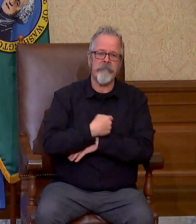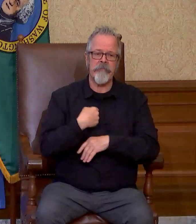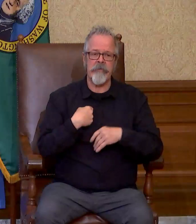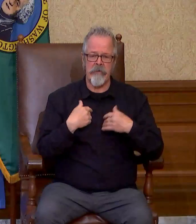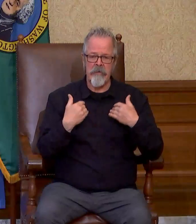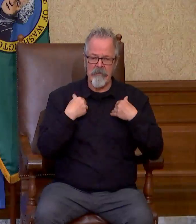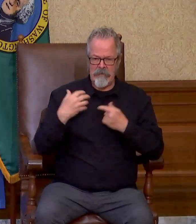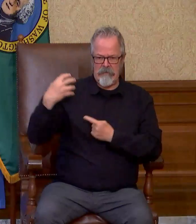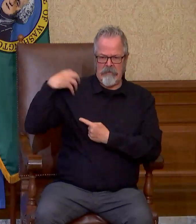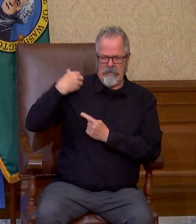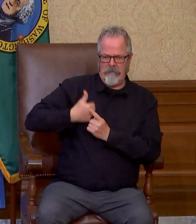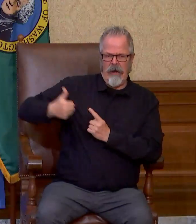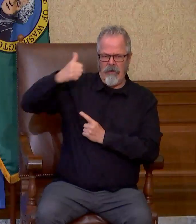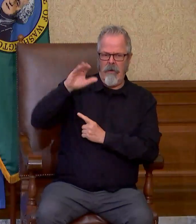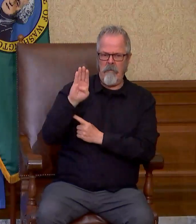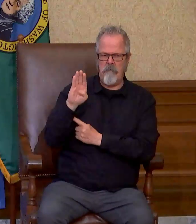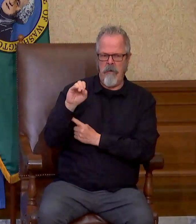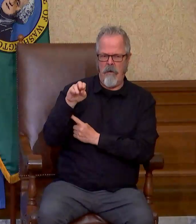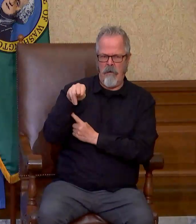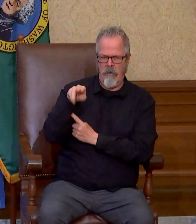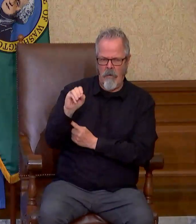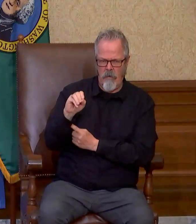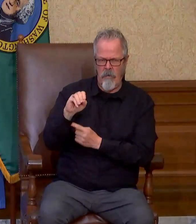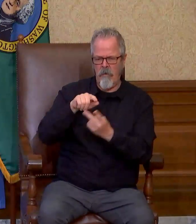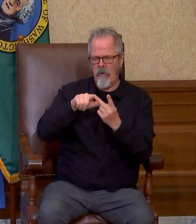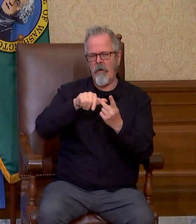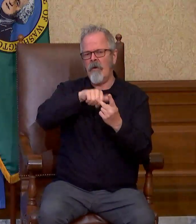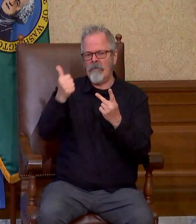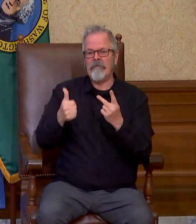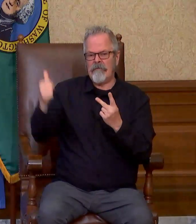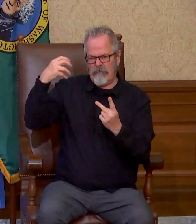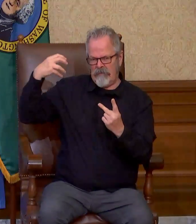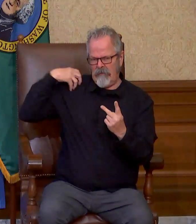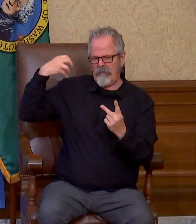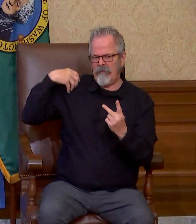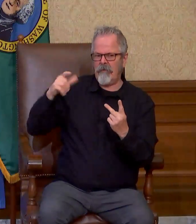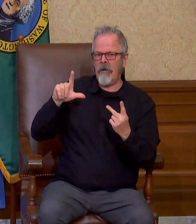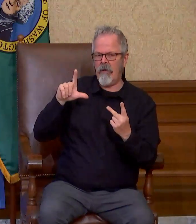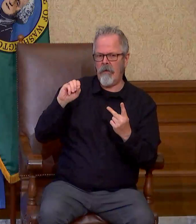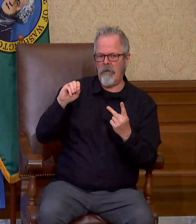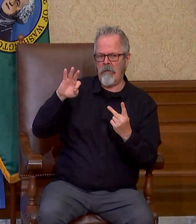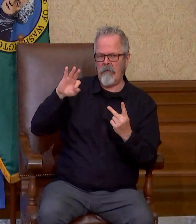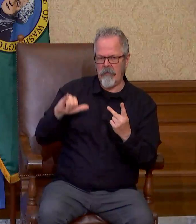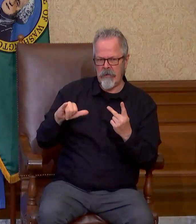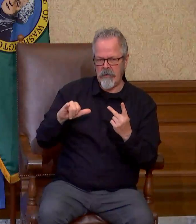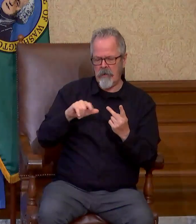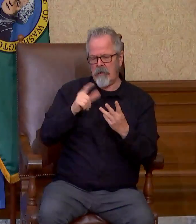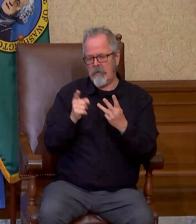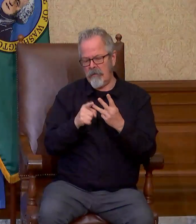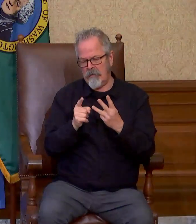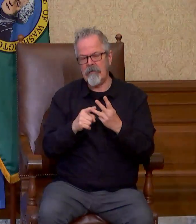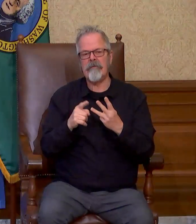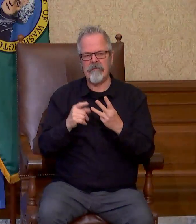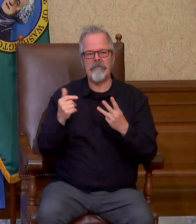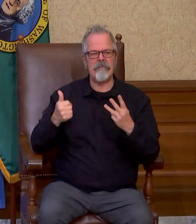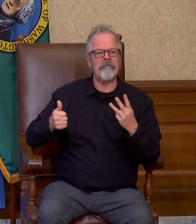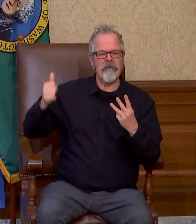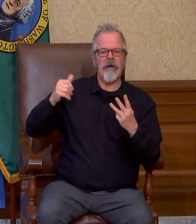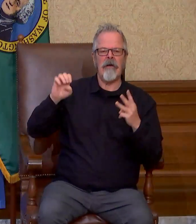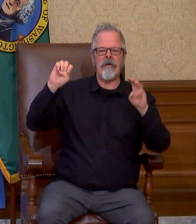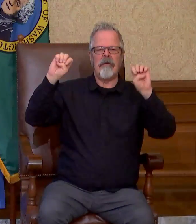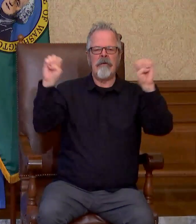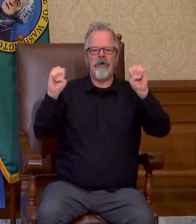and Catherine Guest, who is the Deputy Intelligence Section Chief of the State Emergency Operations Center. And they'll be available to answer